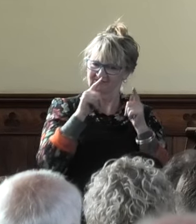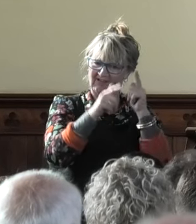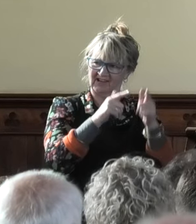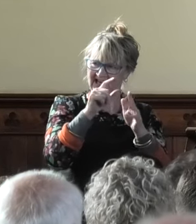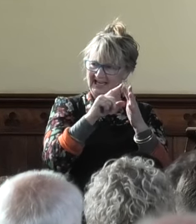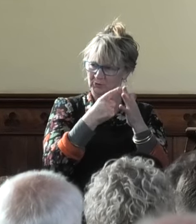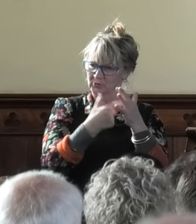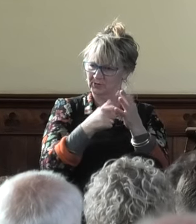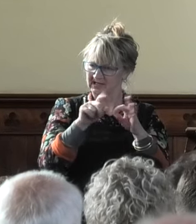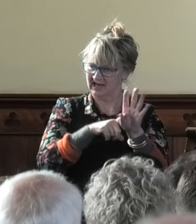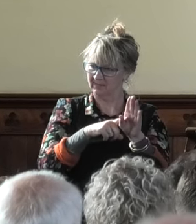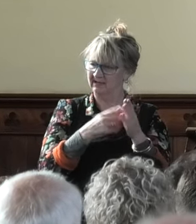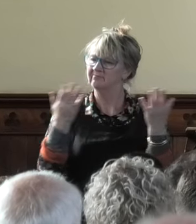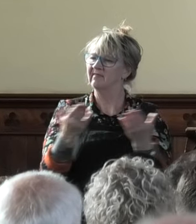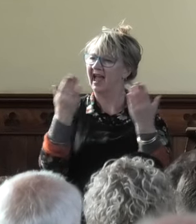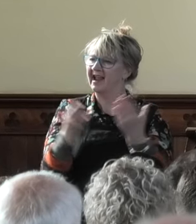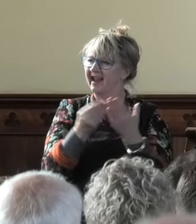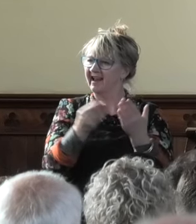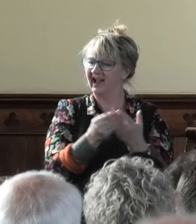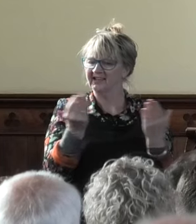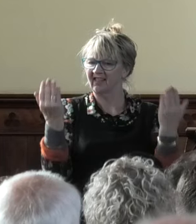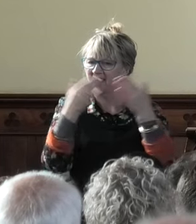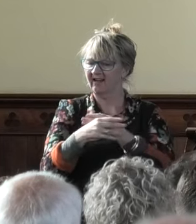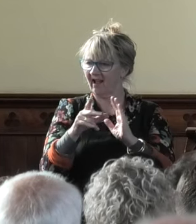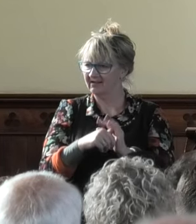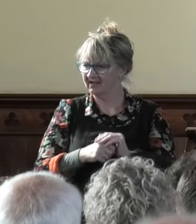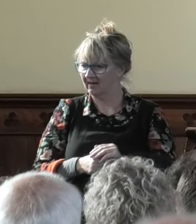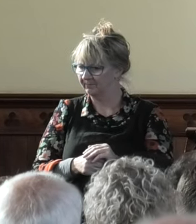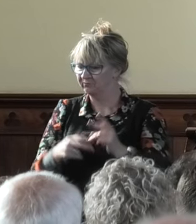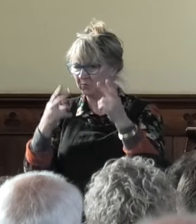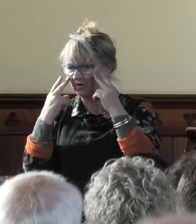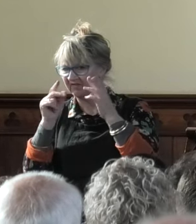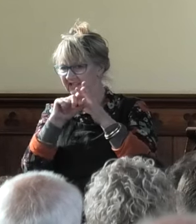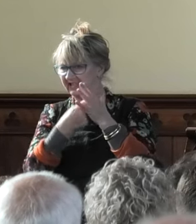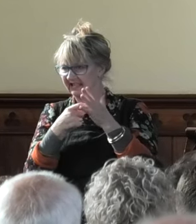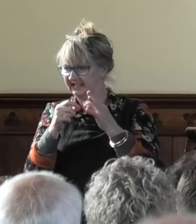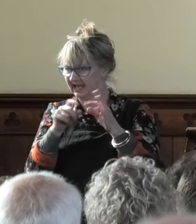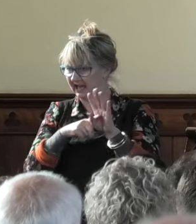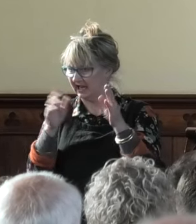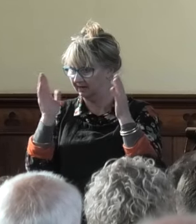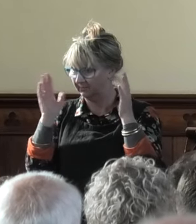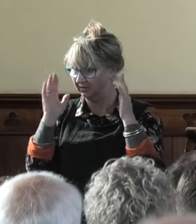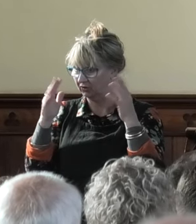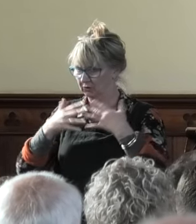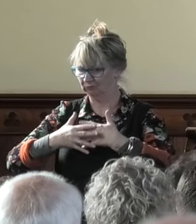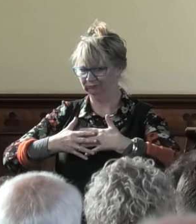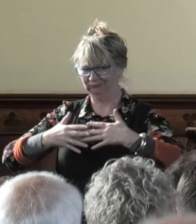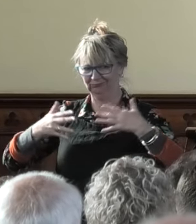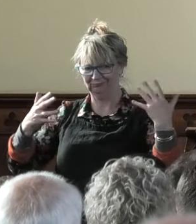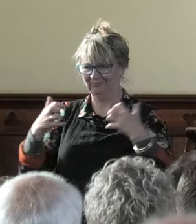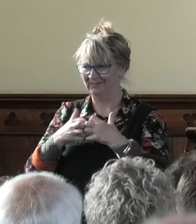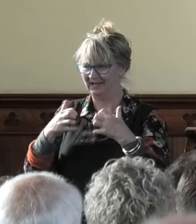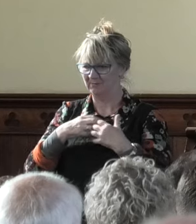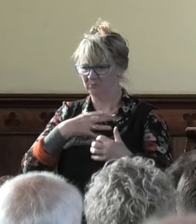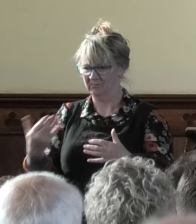crazy card games in the evenings. We went to the tiny Derby Baptist Church on the Sunday and swelled their numbers as Ben and I